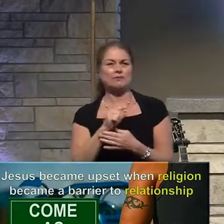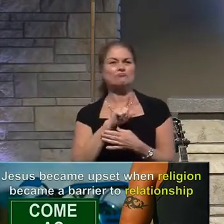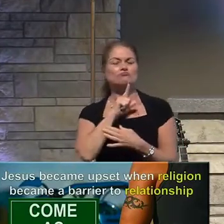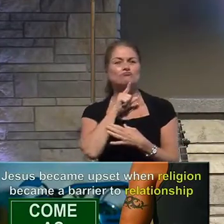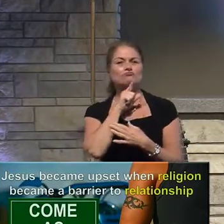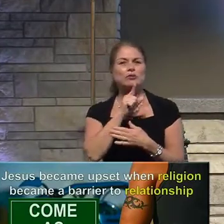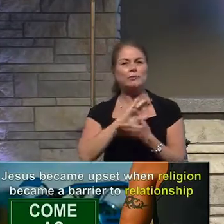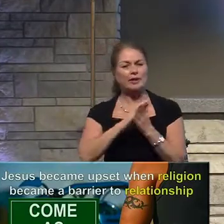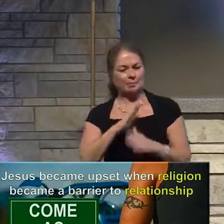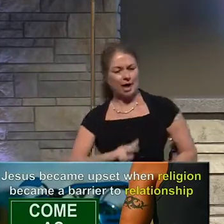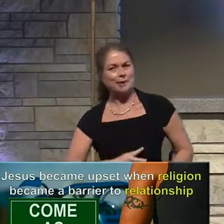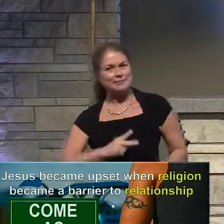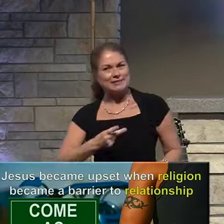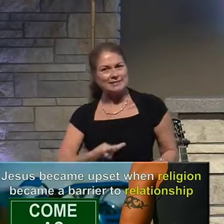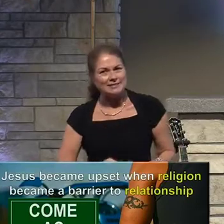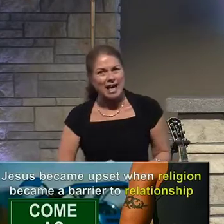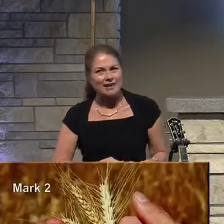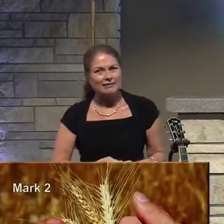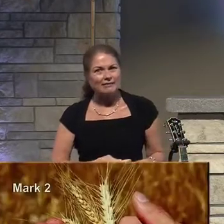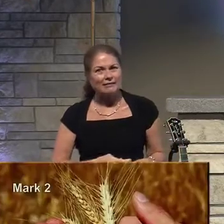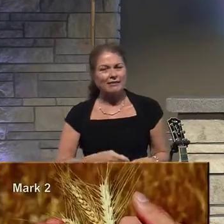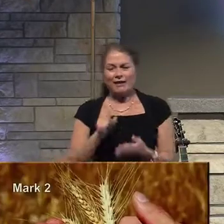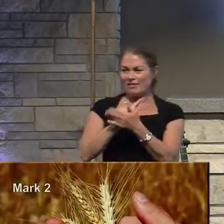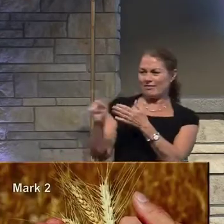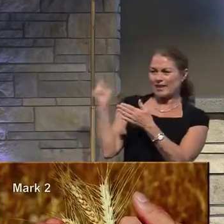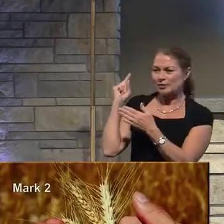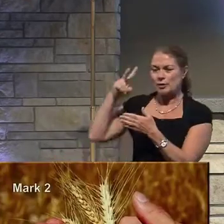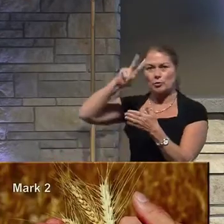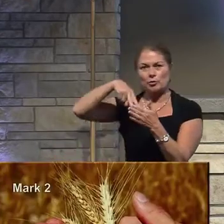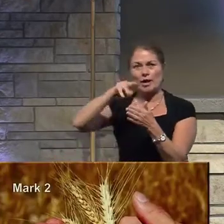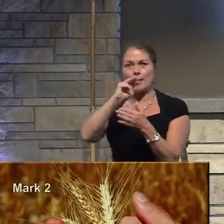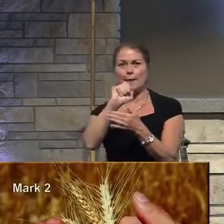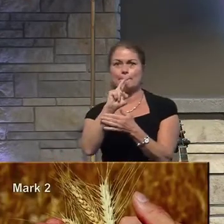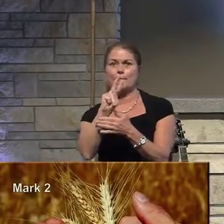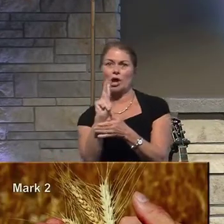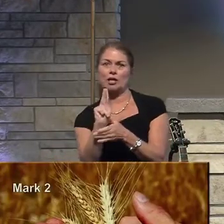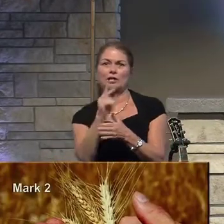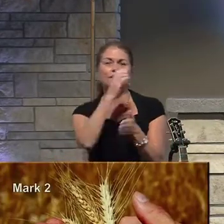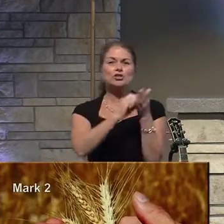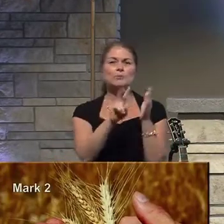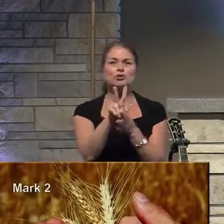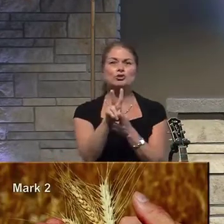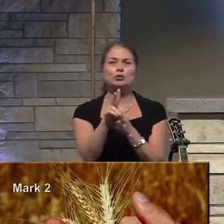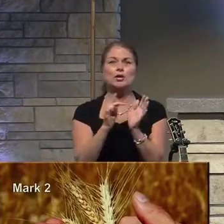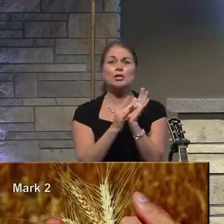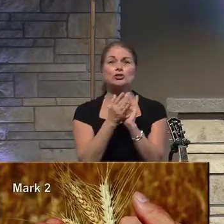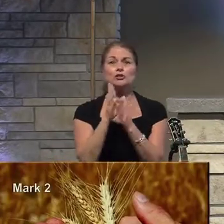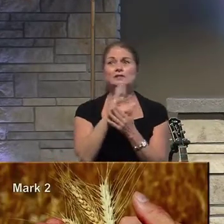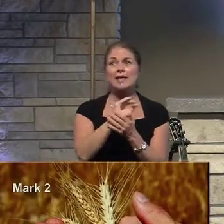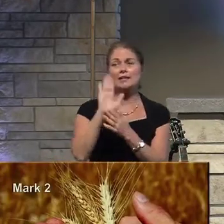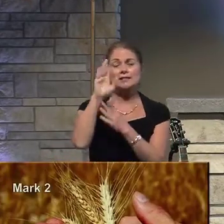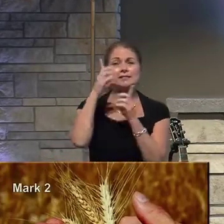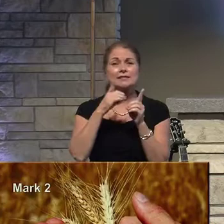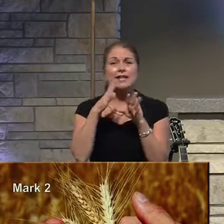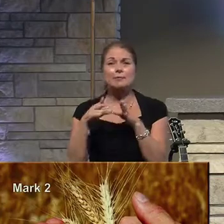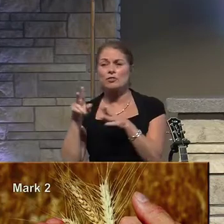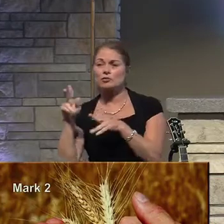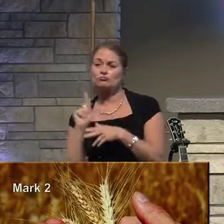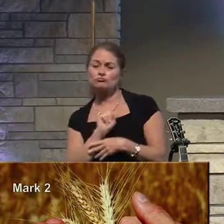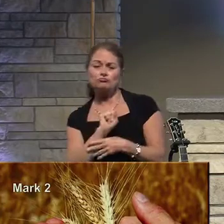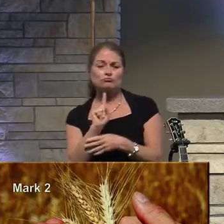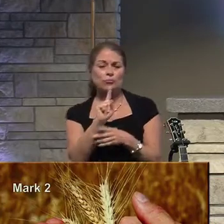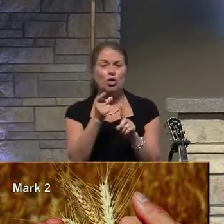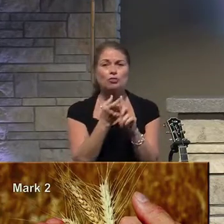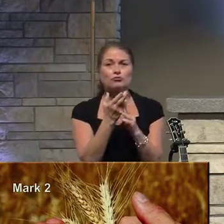Jesus became extremely upset. Last week, we looked at Mark chapter 2, where Jesus and his disciples, they're walking through some